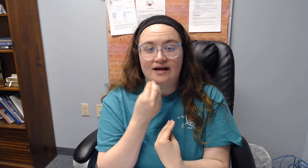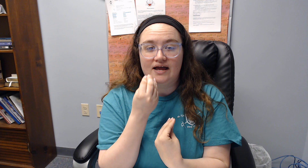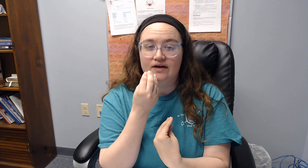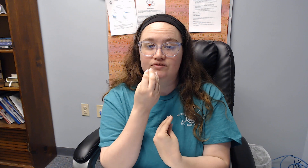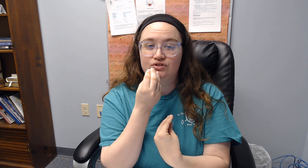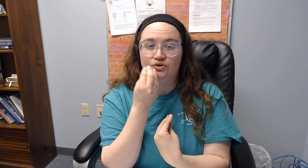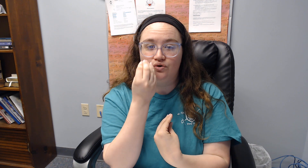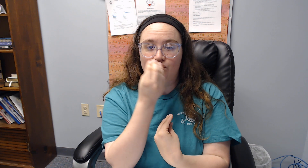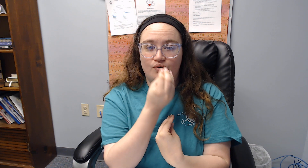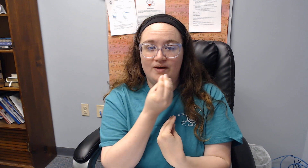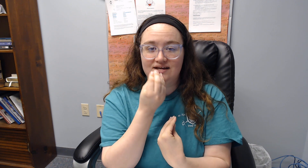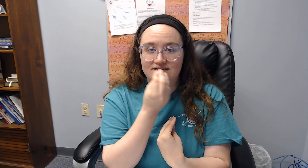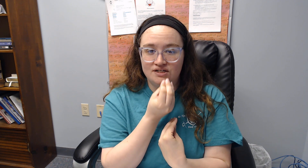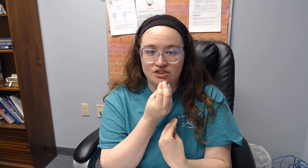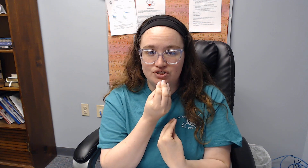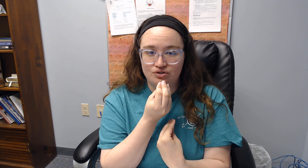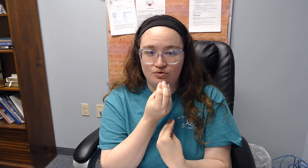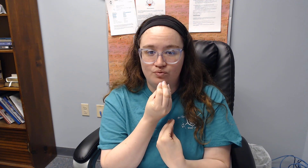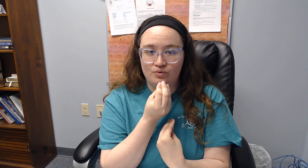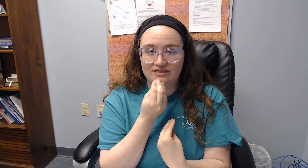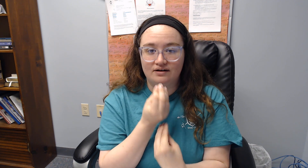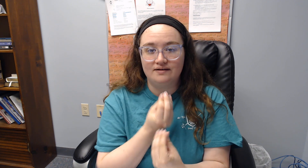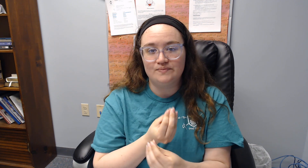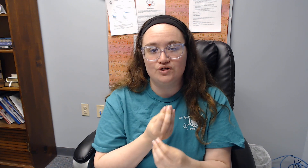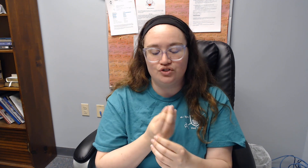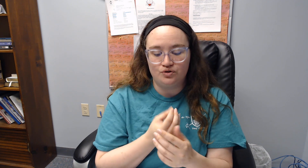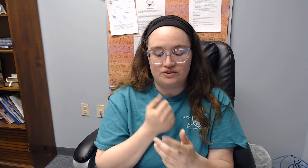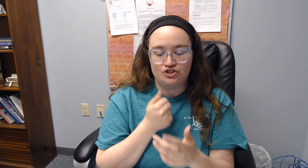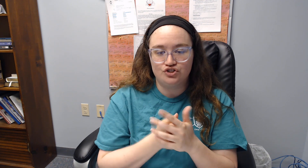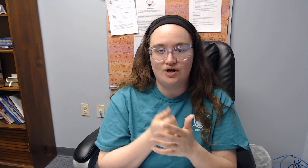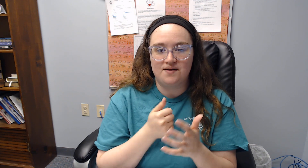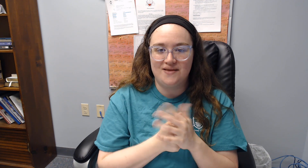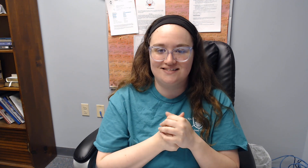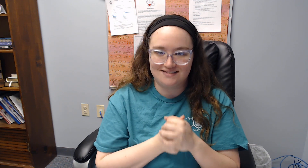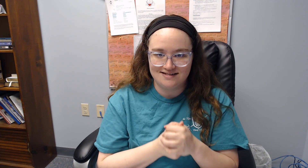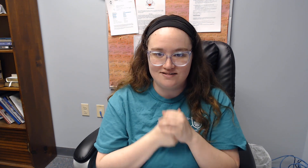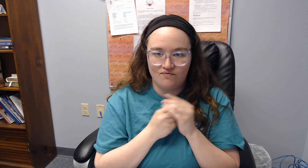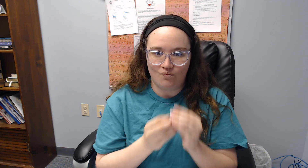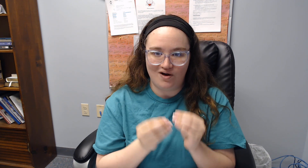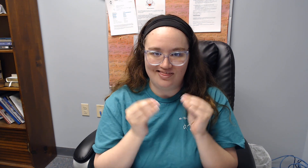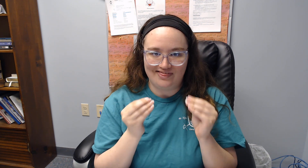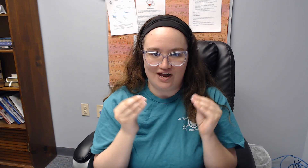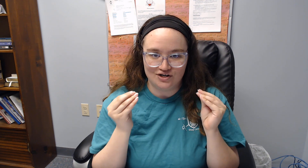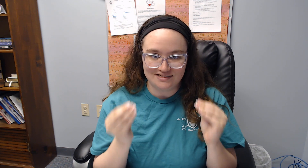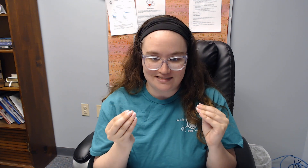have to pay attention to what their lips are doing to try to make sense of what they are saying.